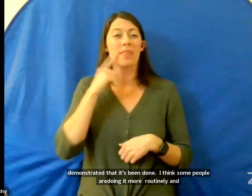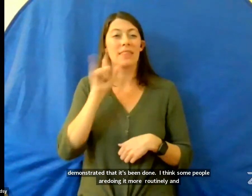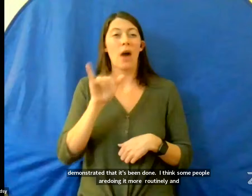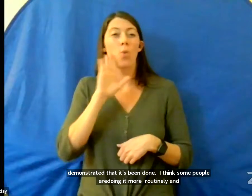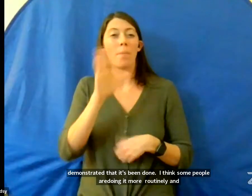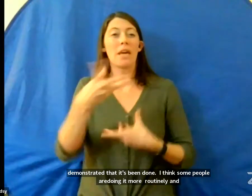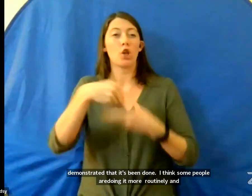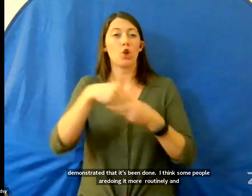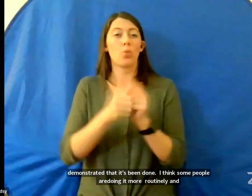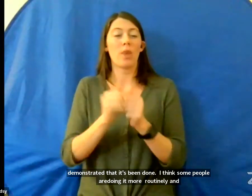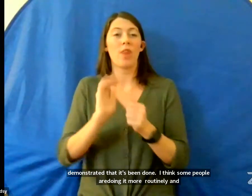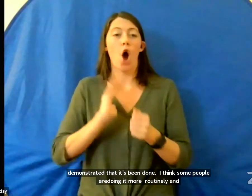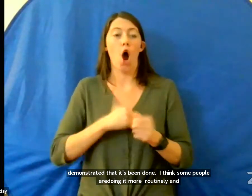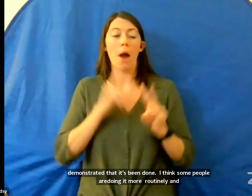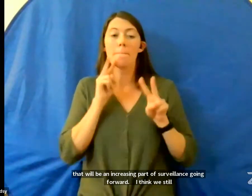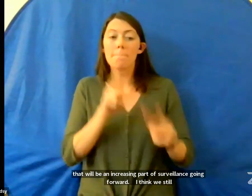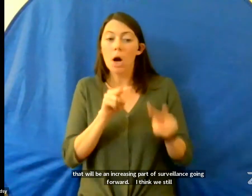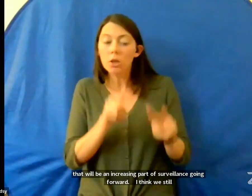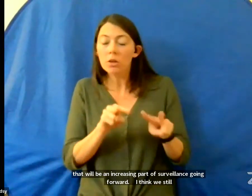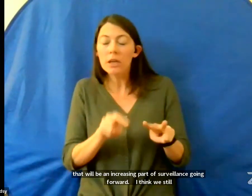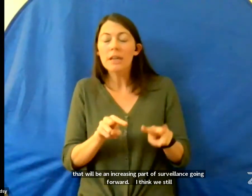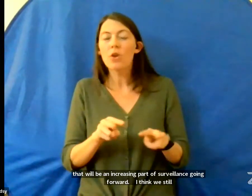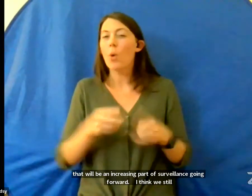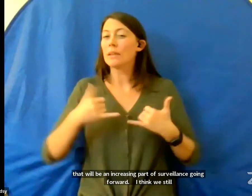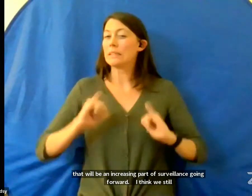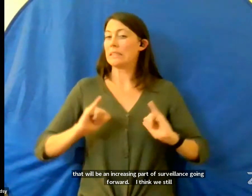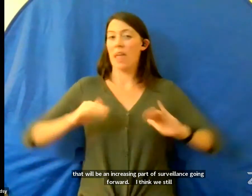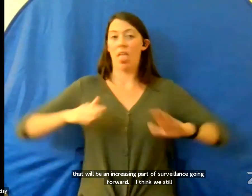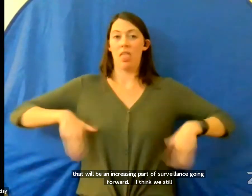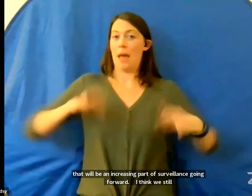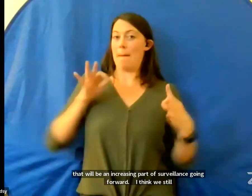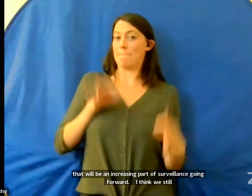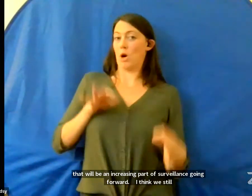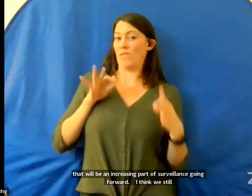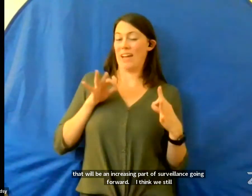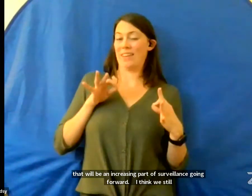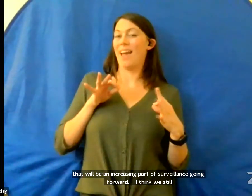don't know how perfect it is, and you don't always know which variant,